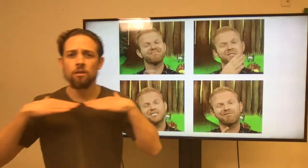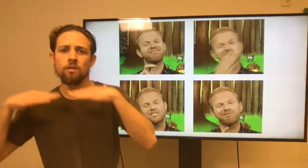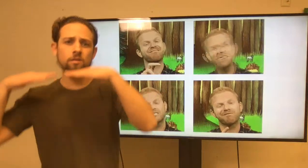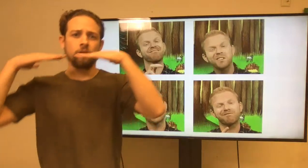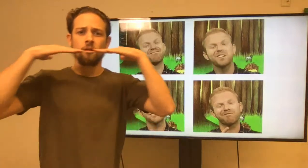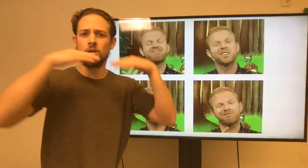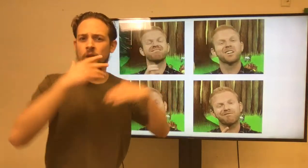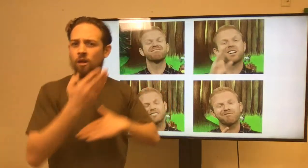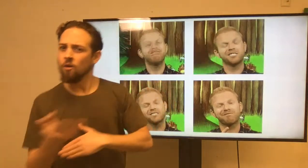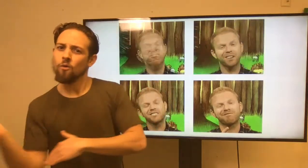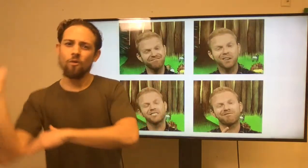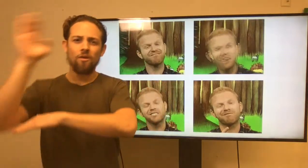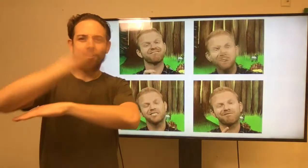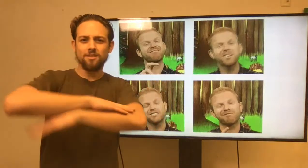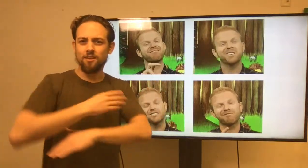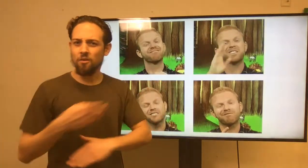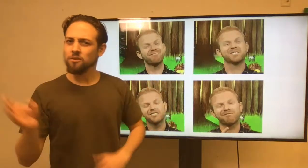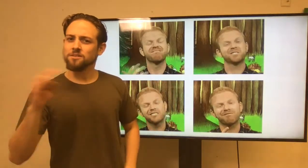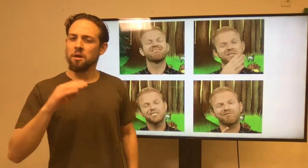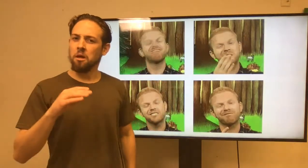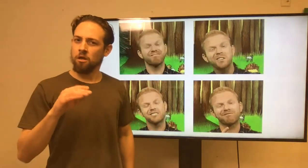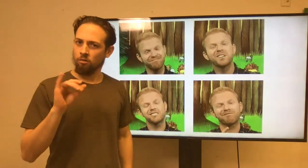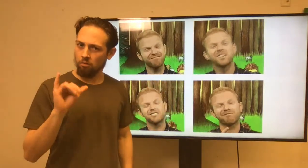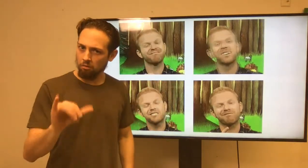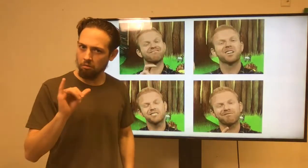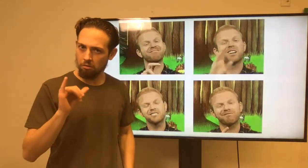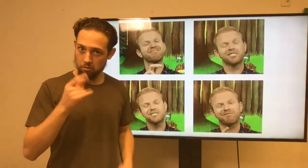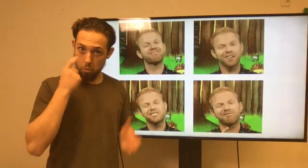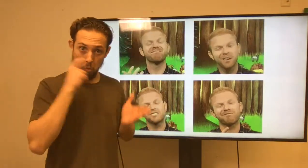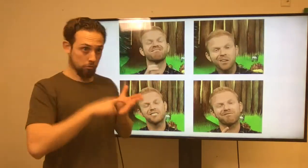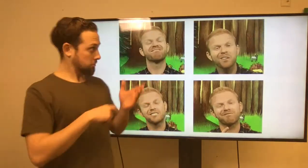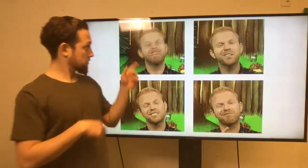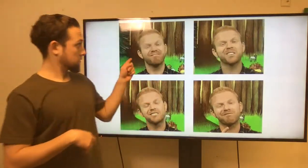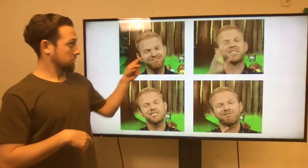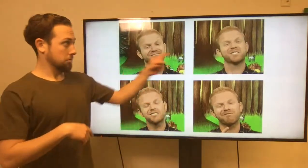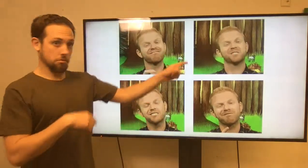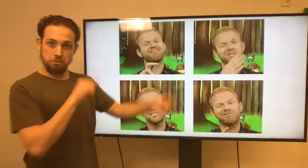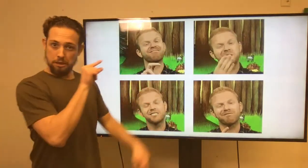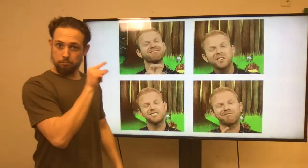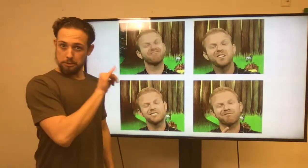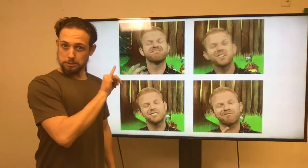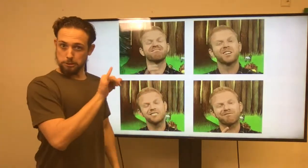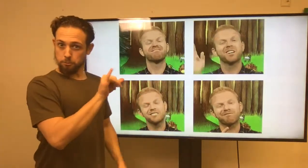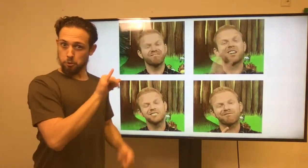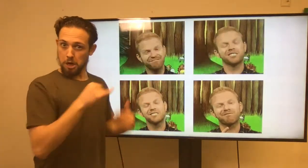Again, it's the head movement is following the circular pattern of the signs.